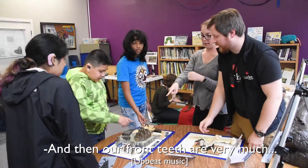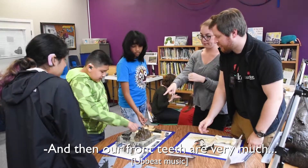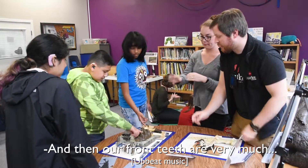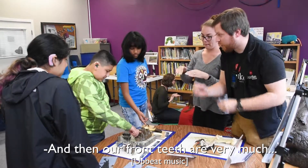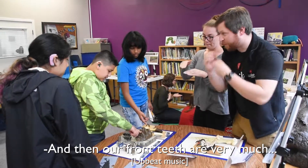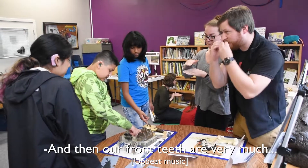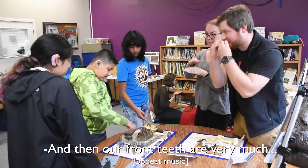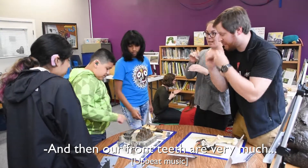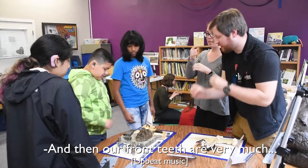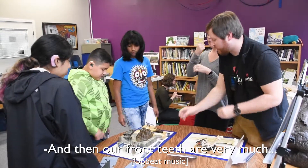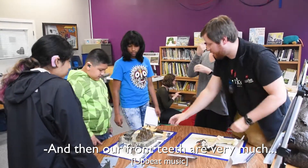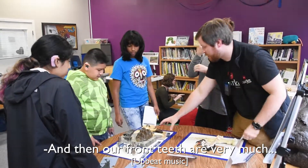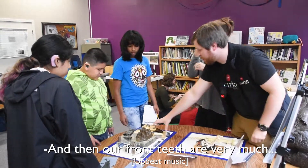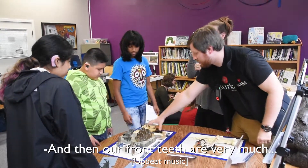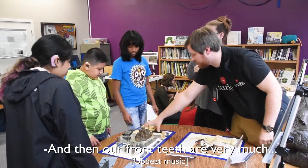And then our front teeth are very much.